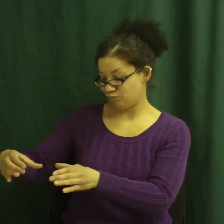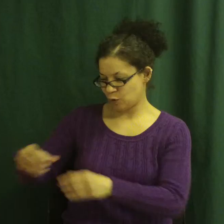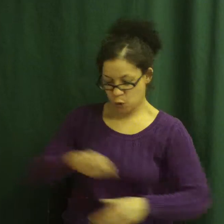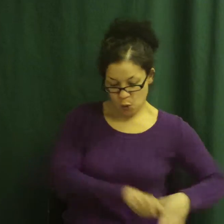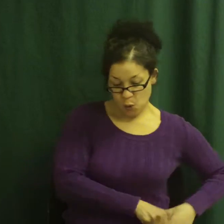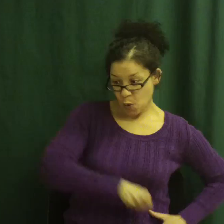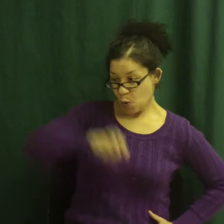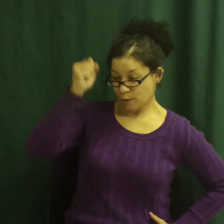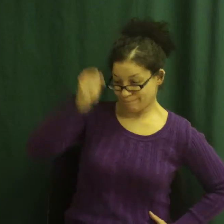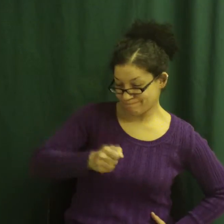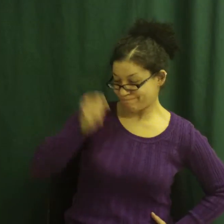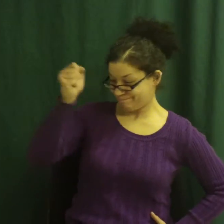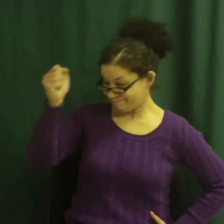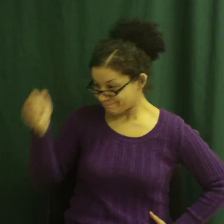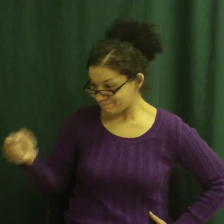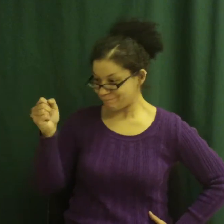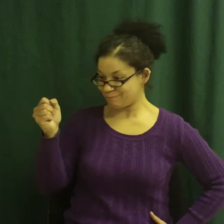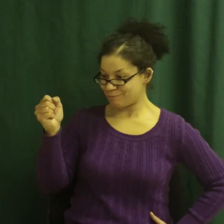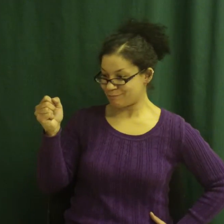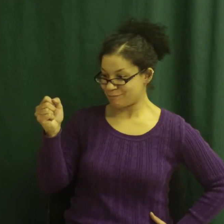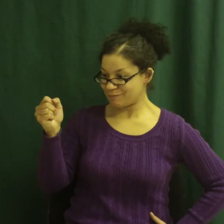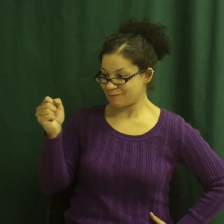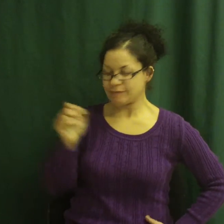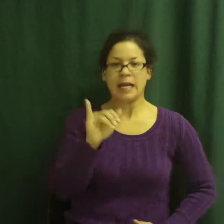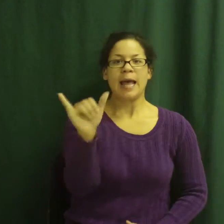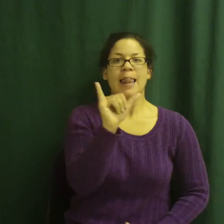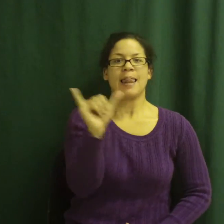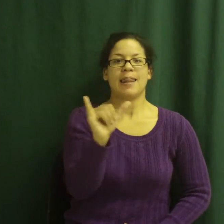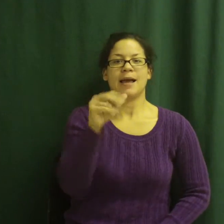They say sirloin was originally spelled